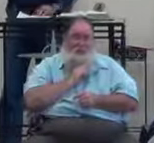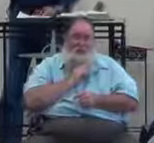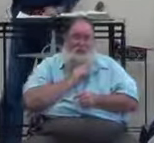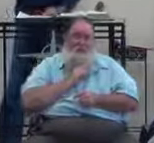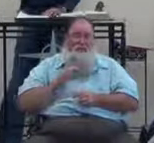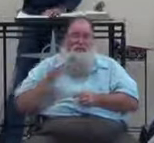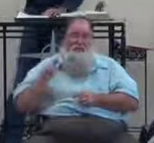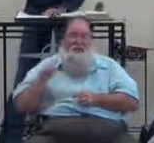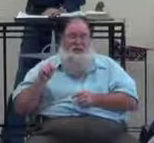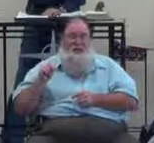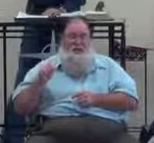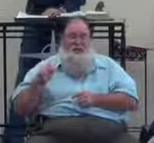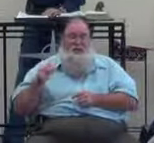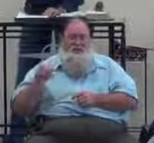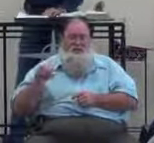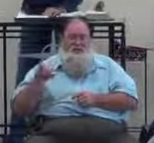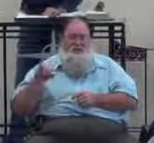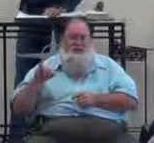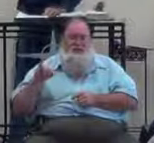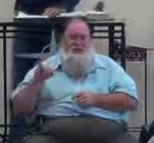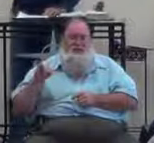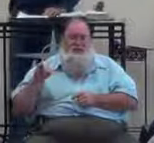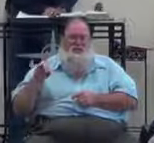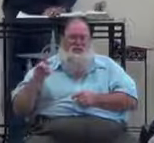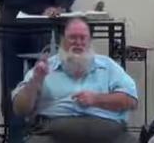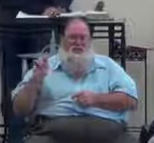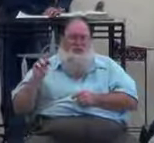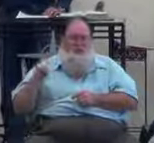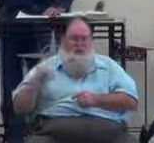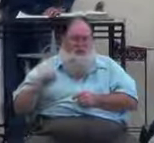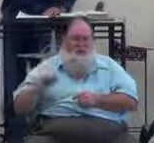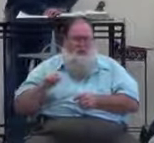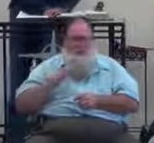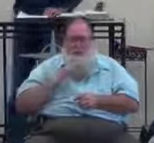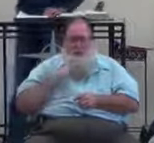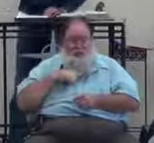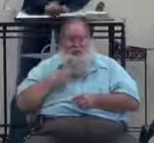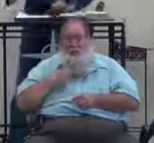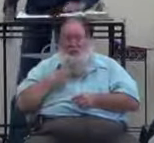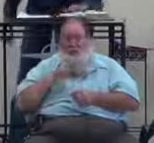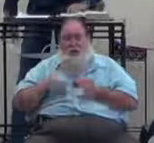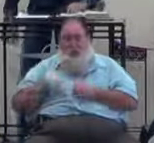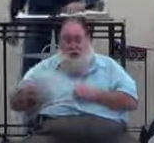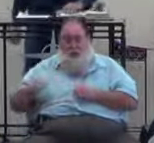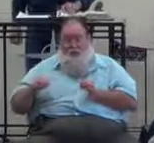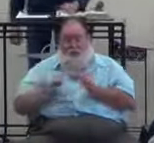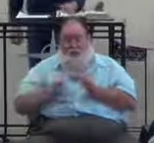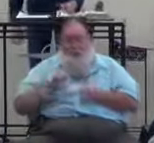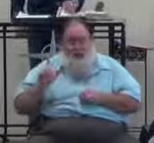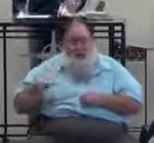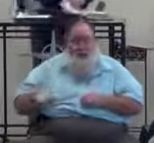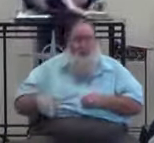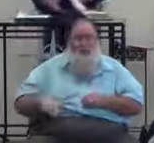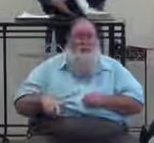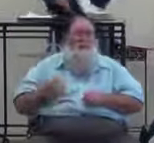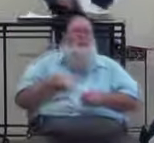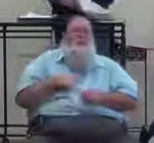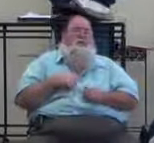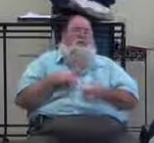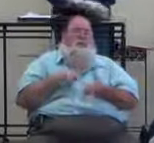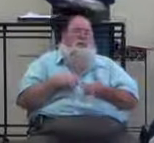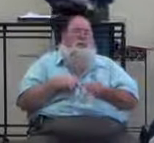time. And we're going to talk in a couple weeks more about Paul or Saul. Let's read Acts 1 through 8 and we'll get